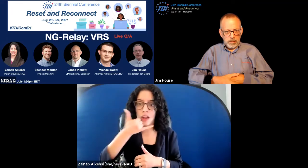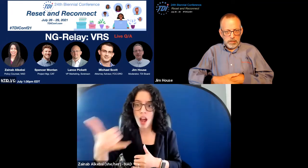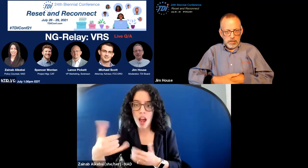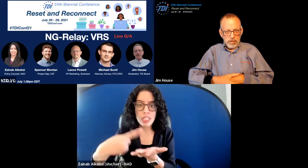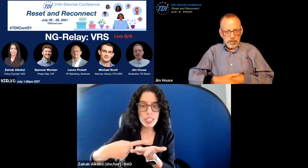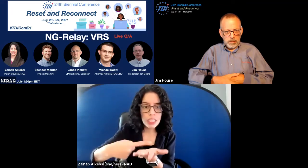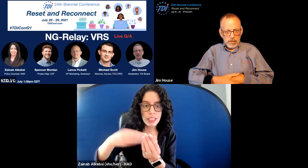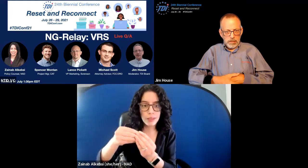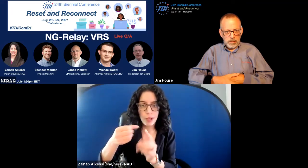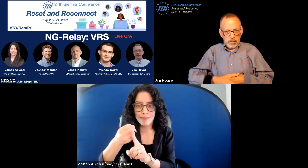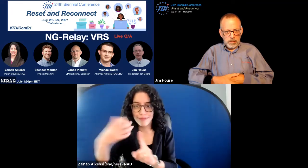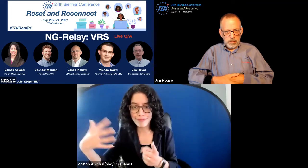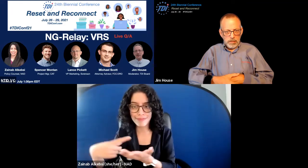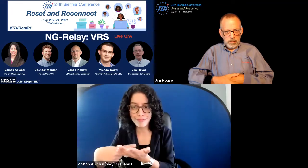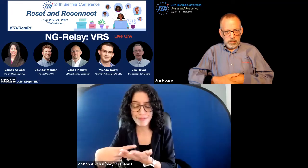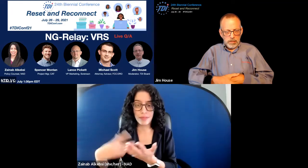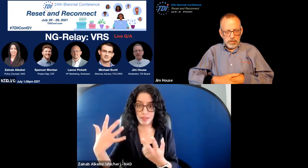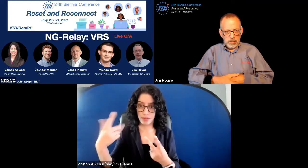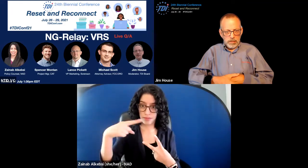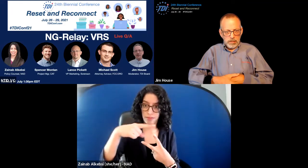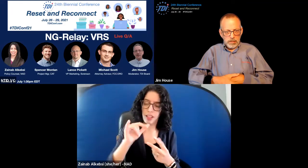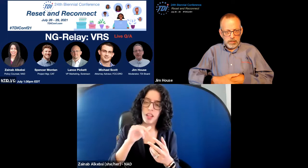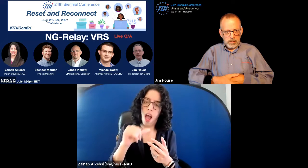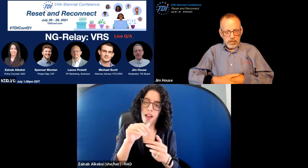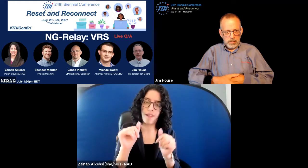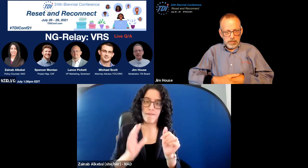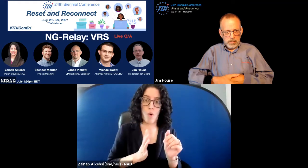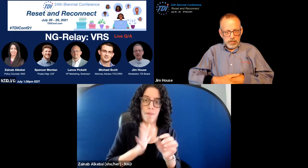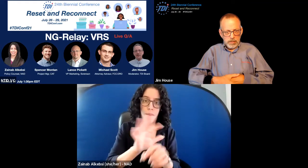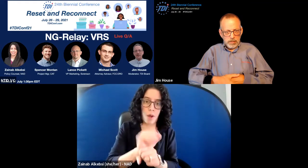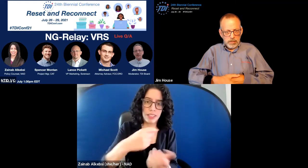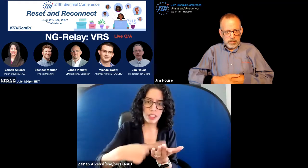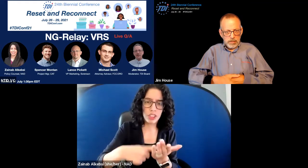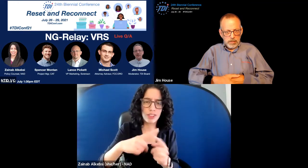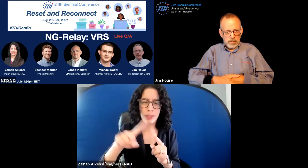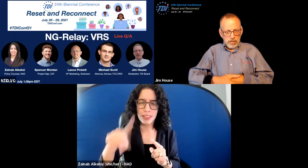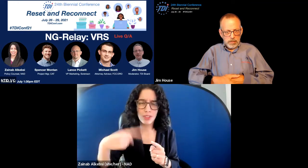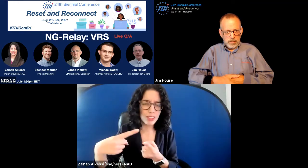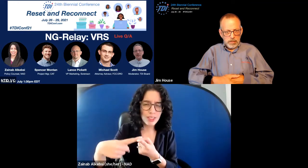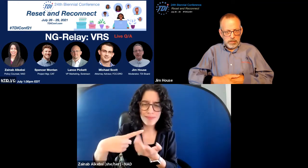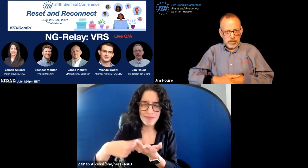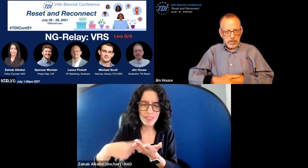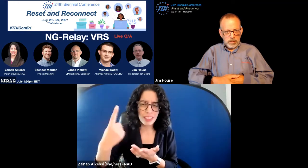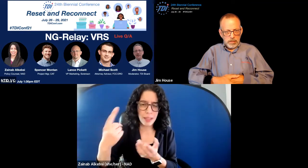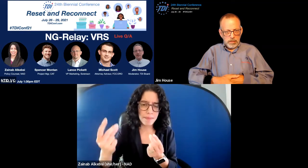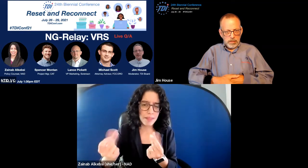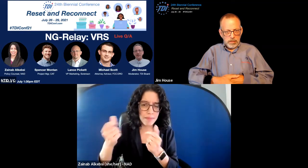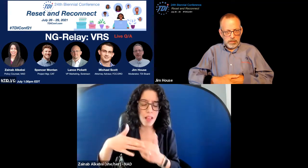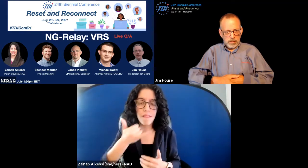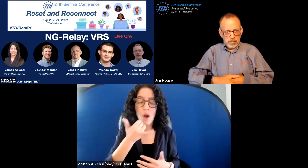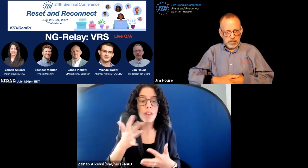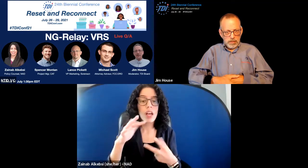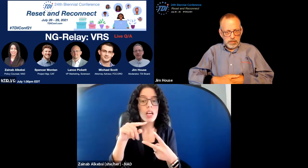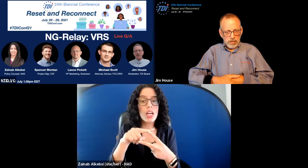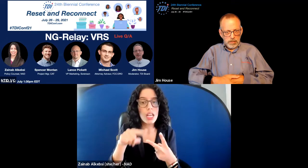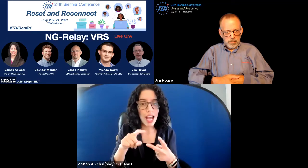number, in case they want to call me and have some more discussions about my appointment. So just to